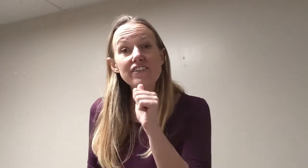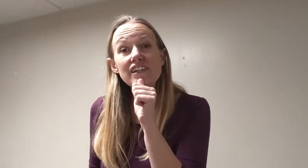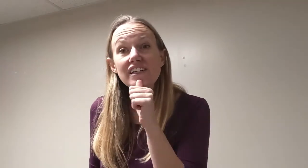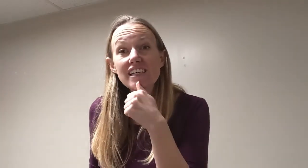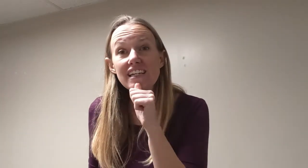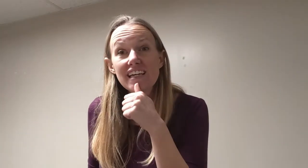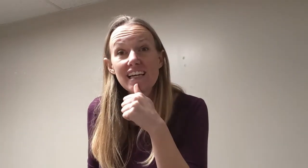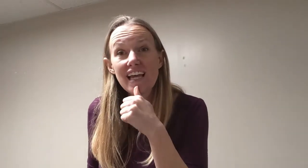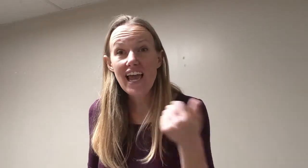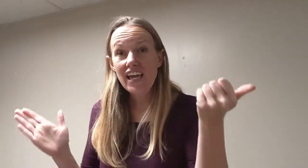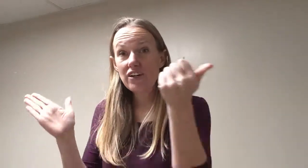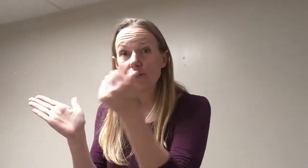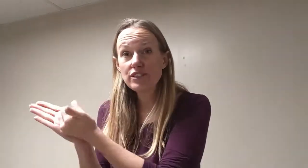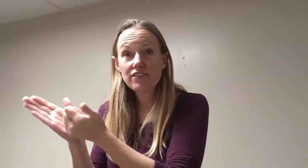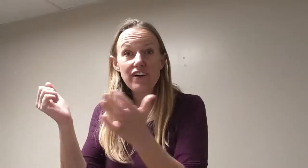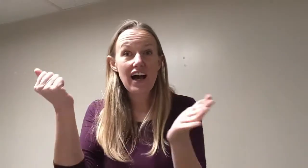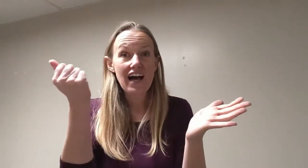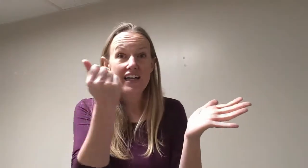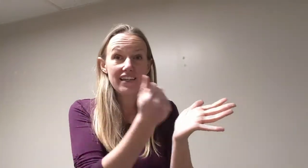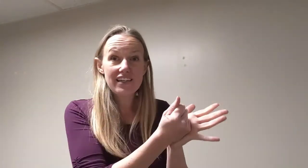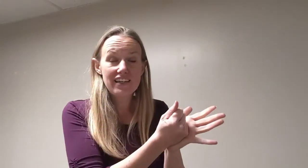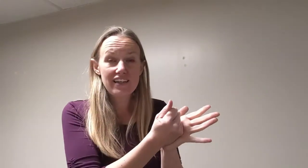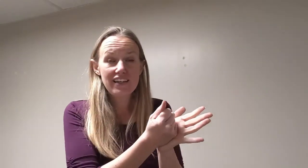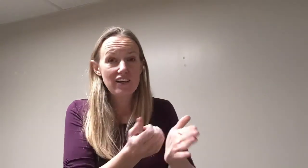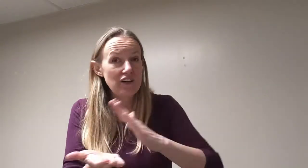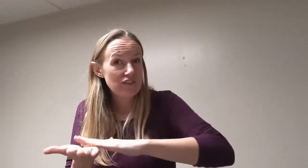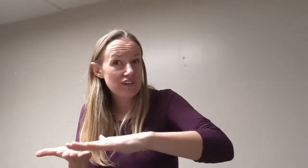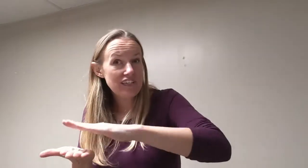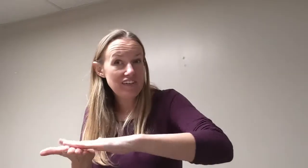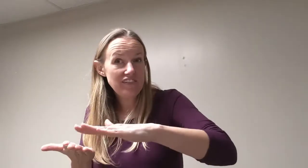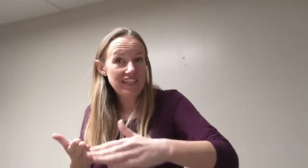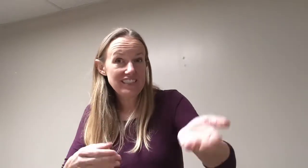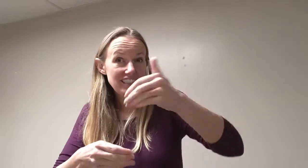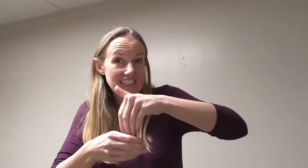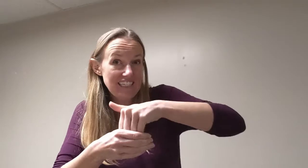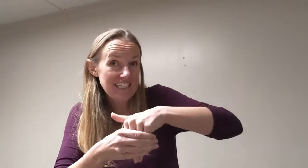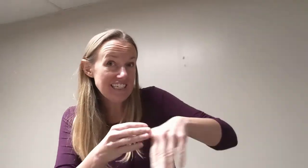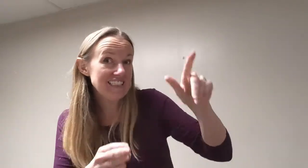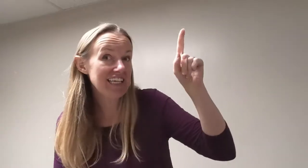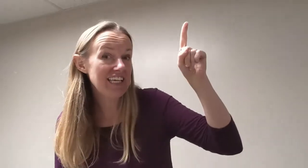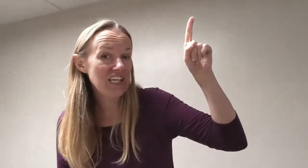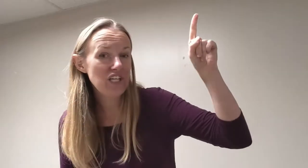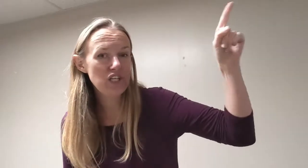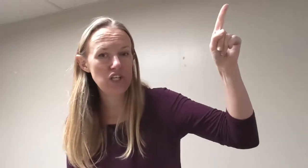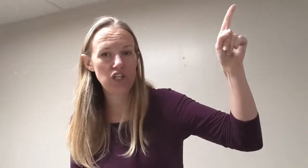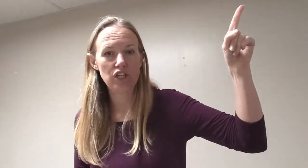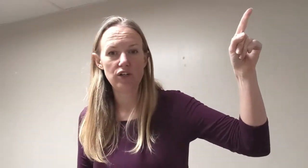suffered and crucified. Forgiveness is in you.